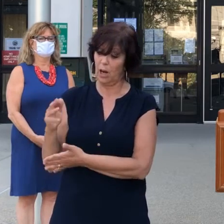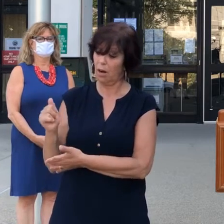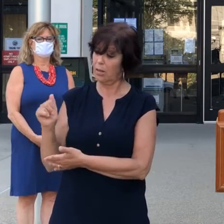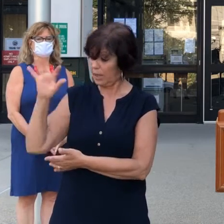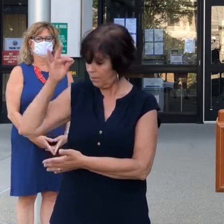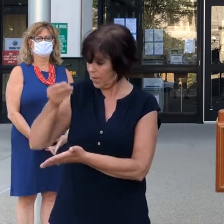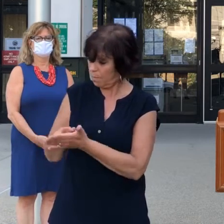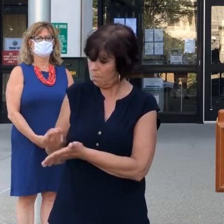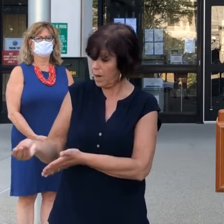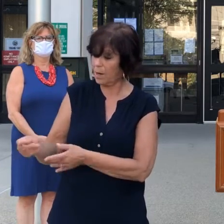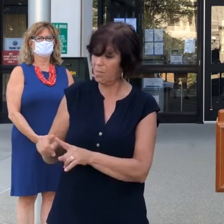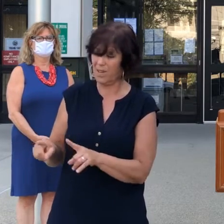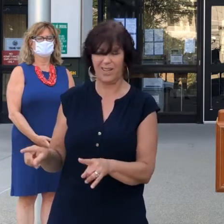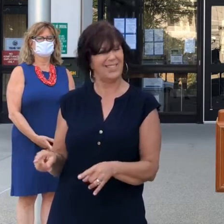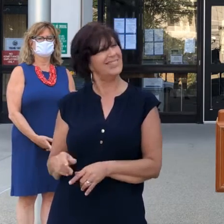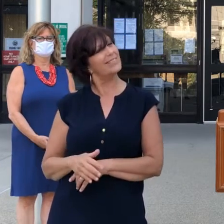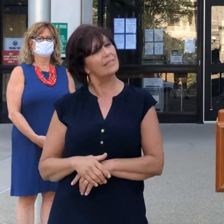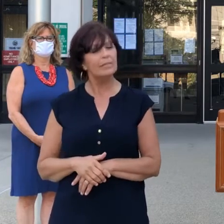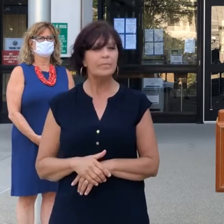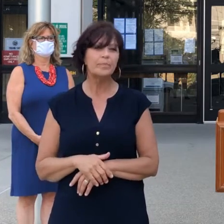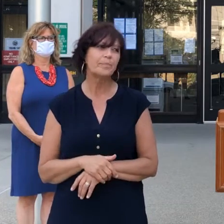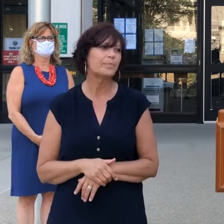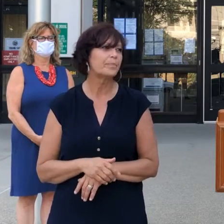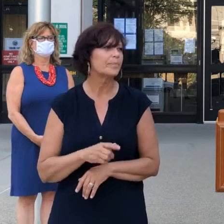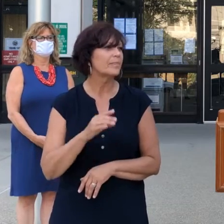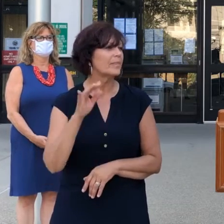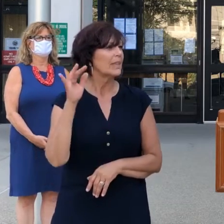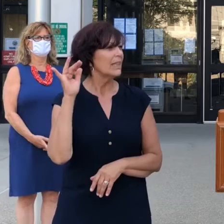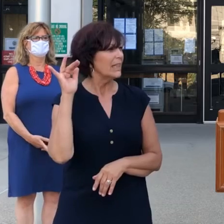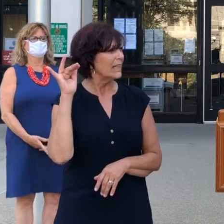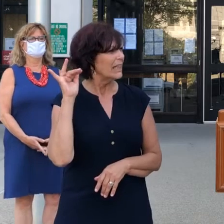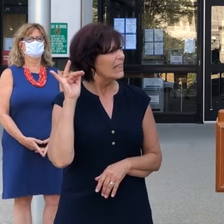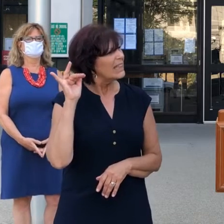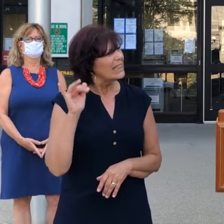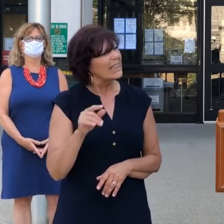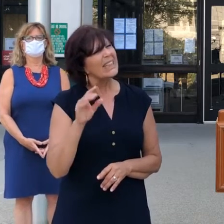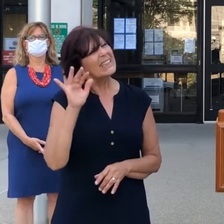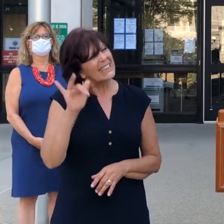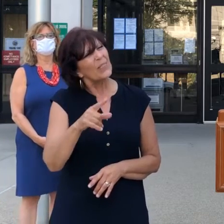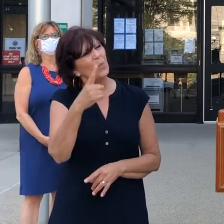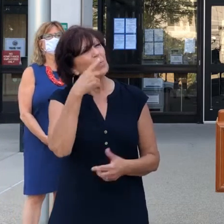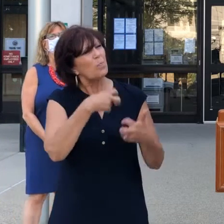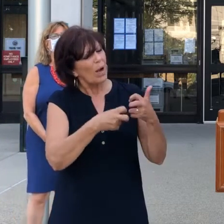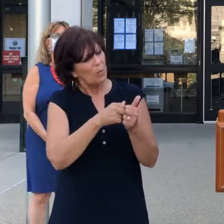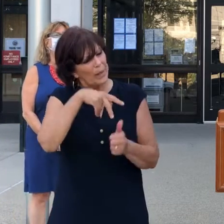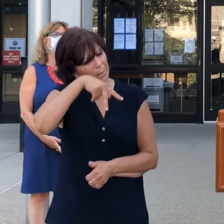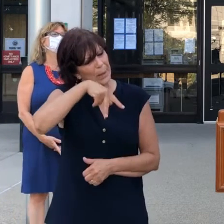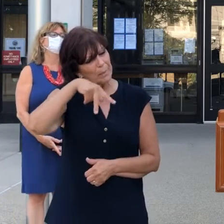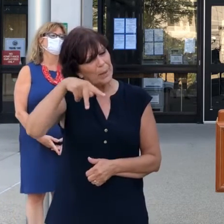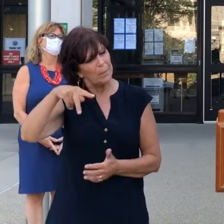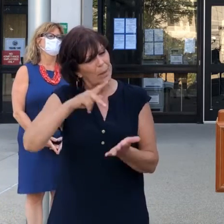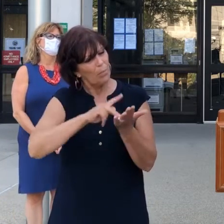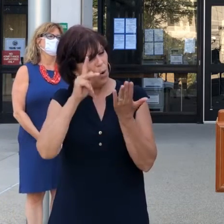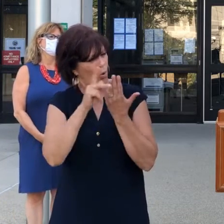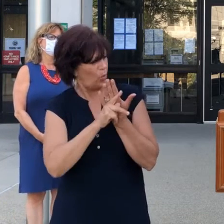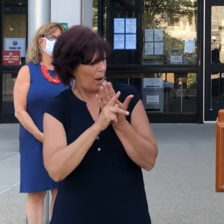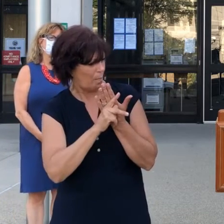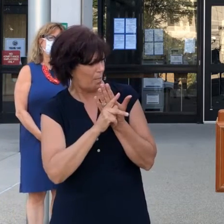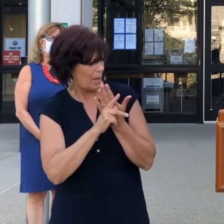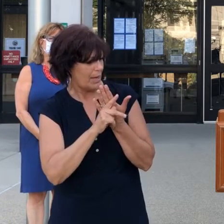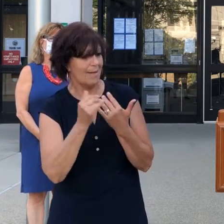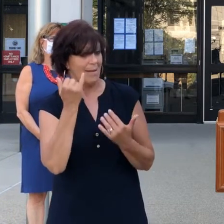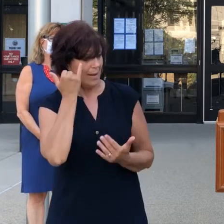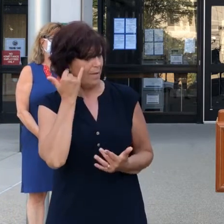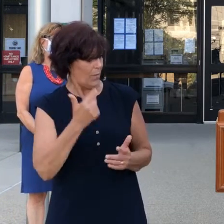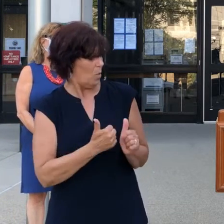it doesn't pass the smell test. Is that the flaw with, excuse me, is that the flaw with the PPP program? Is that as long